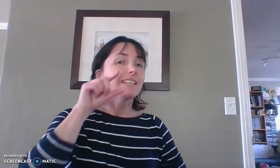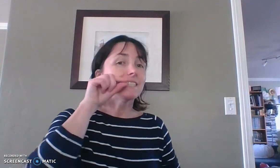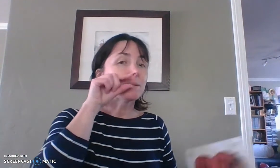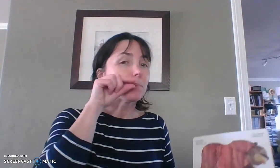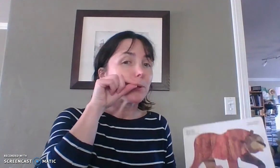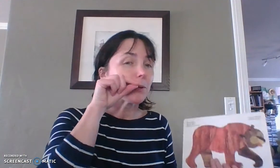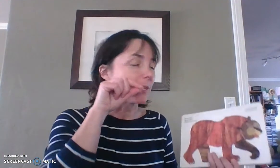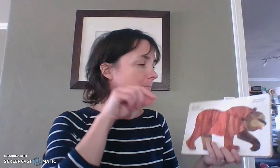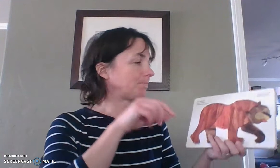That's the bird.